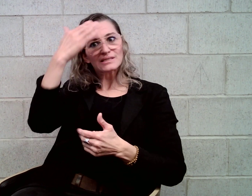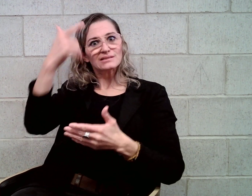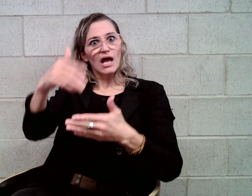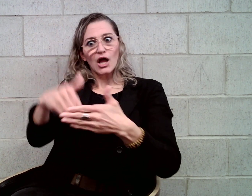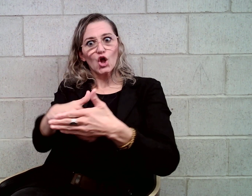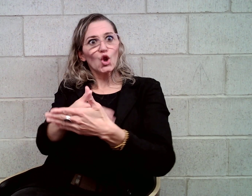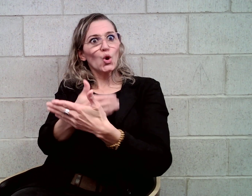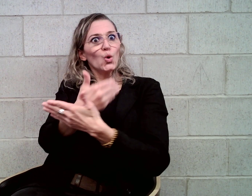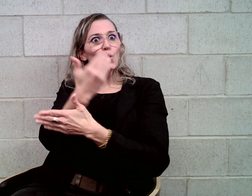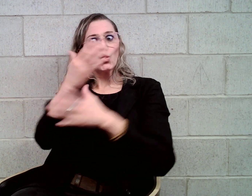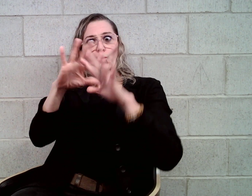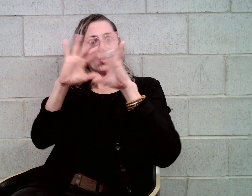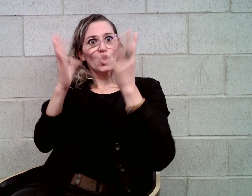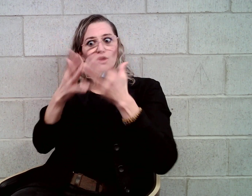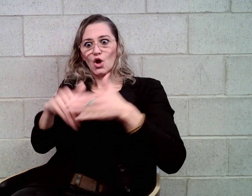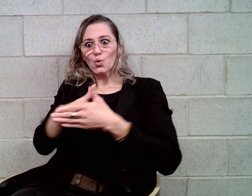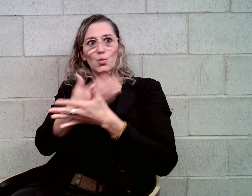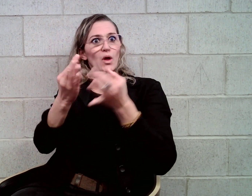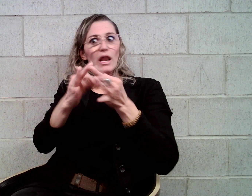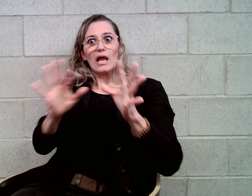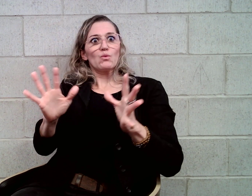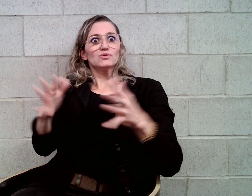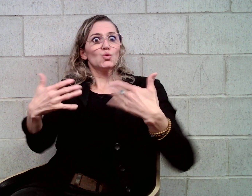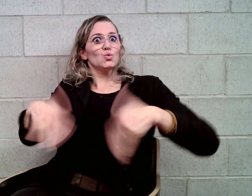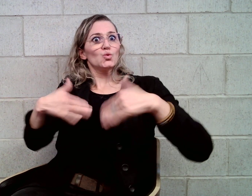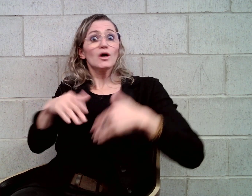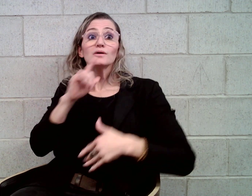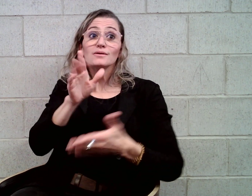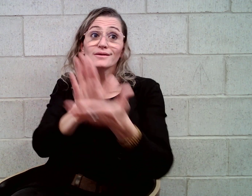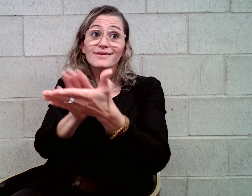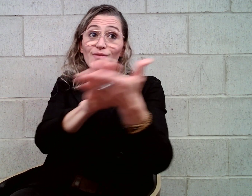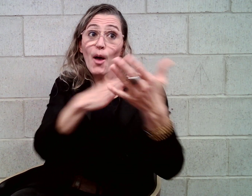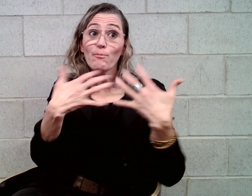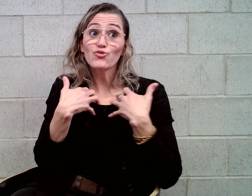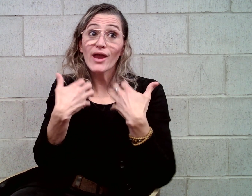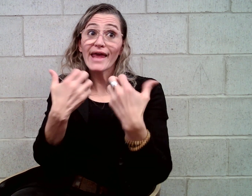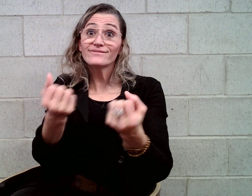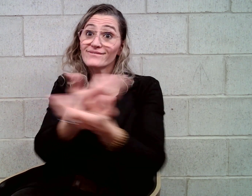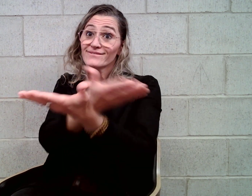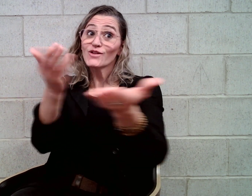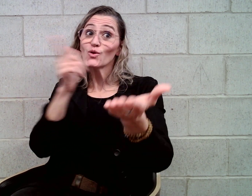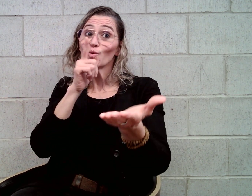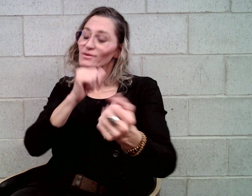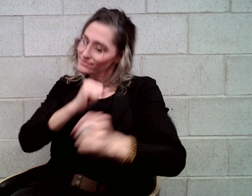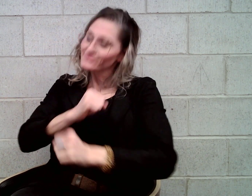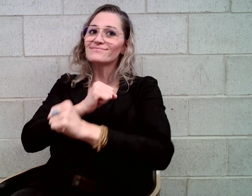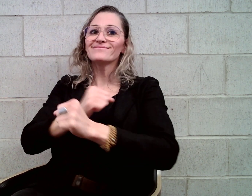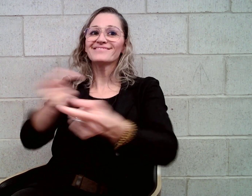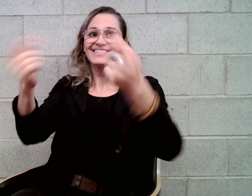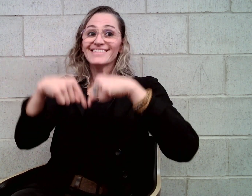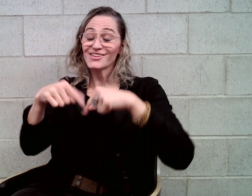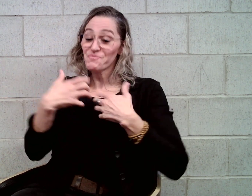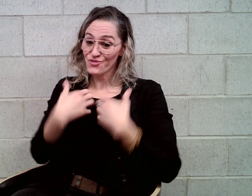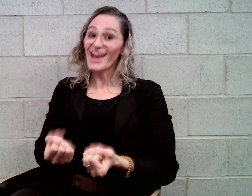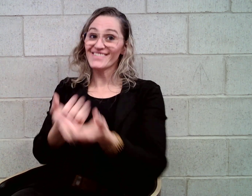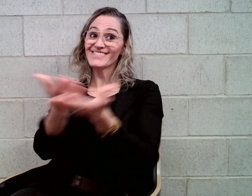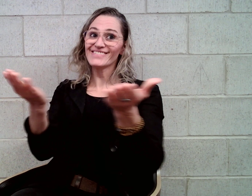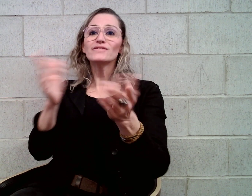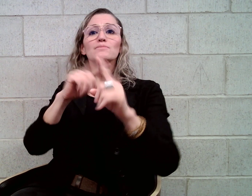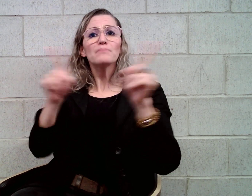We've been through this a long time. But for hearing people, this is a new world, a new language, a new culture, and I commend people for